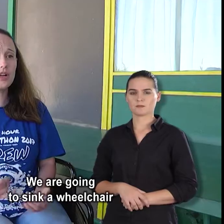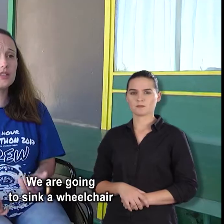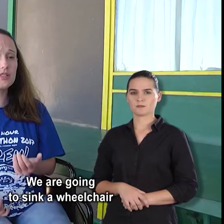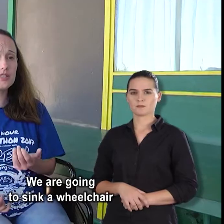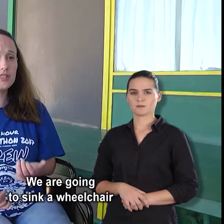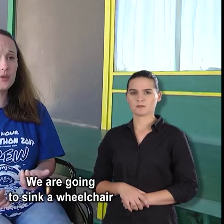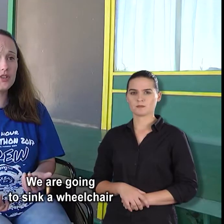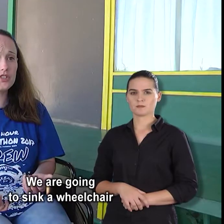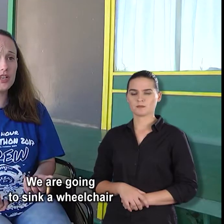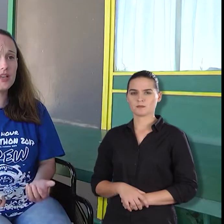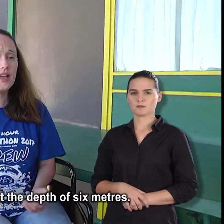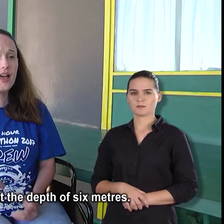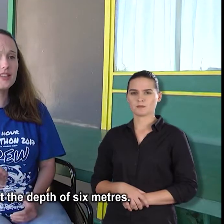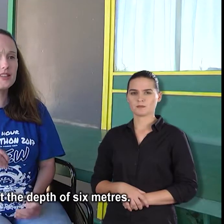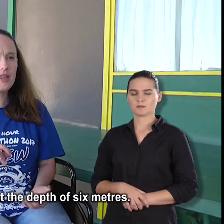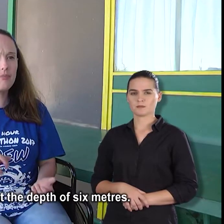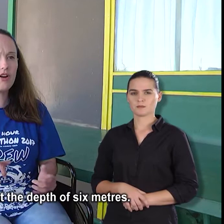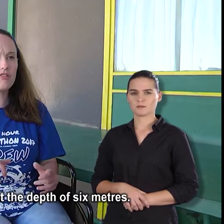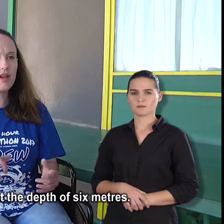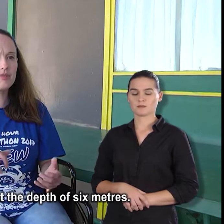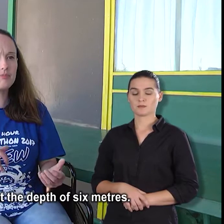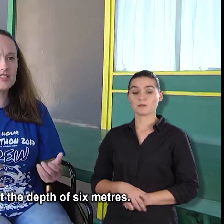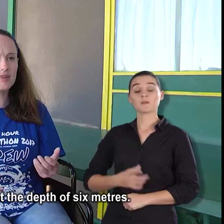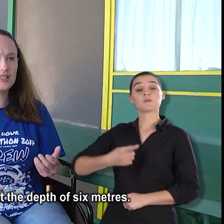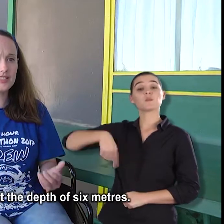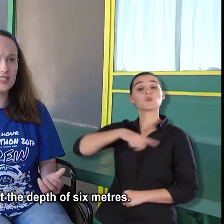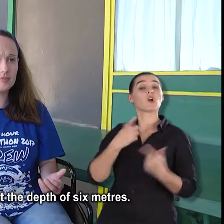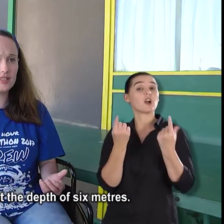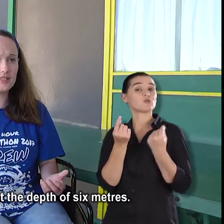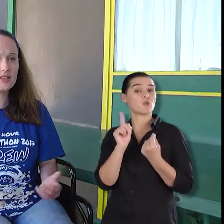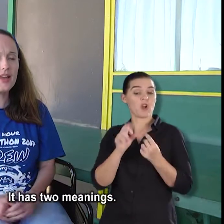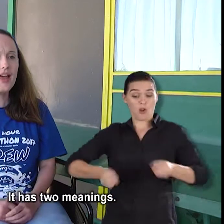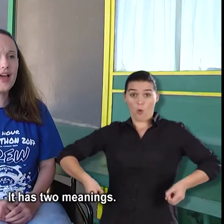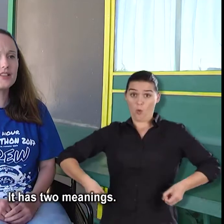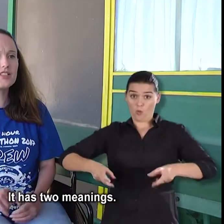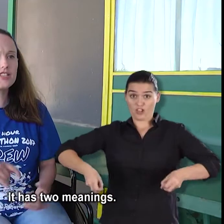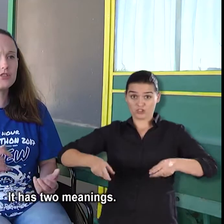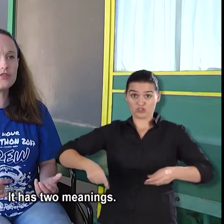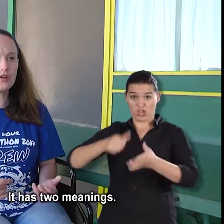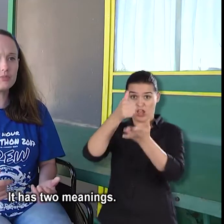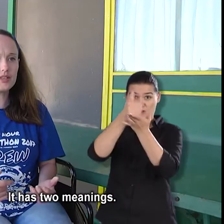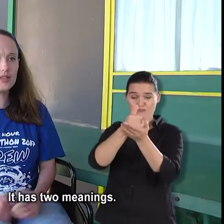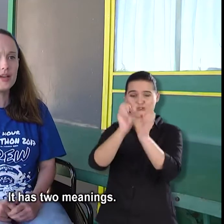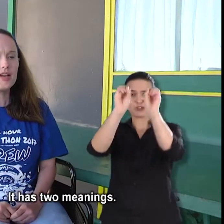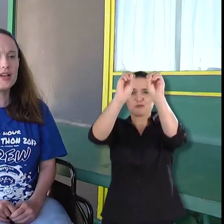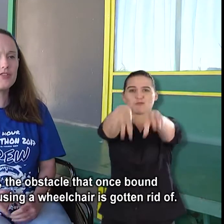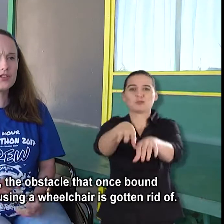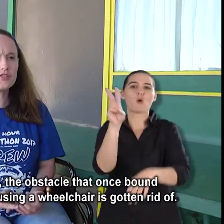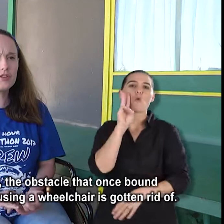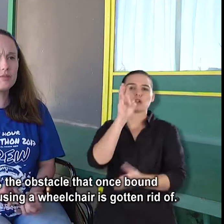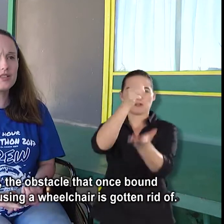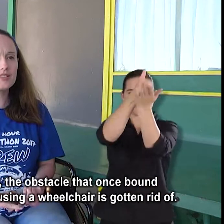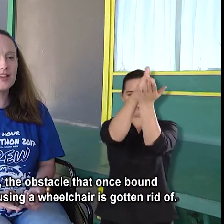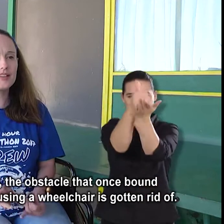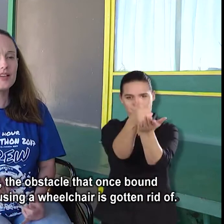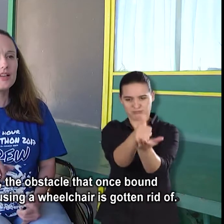We are going to sink a wheelchair at the depth of maybe ±6 meters, and it has a twofold meaning. First